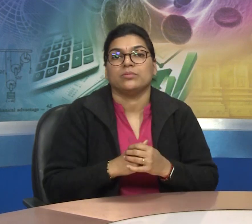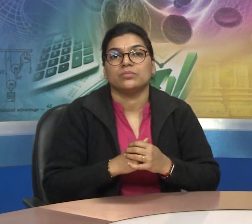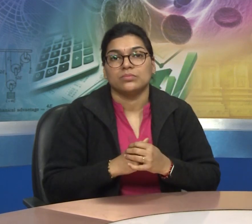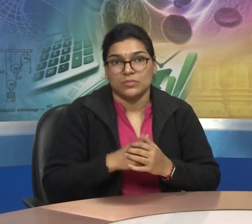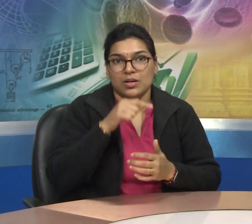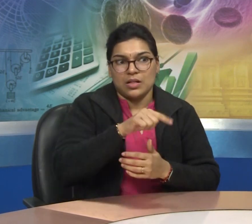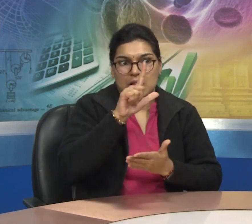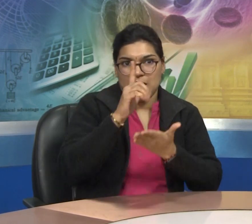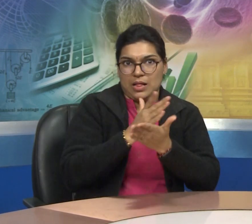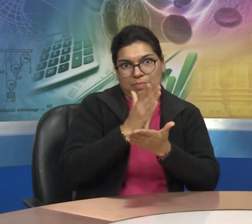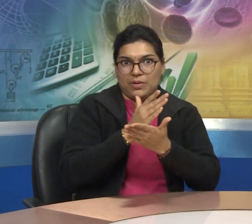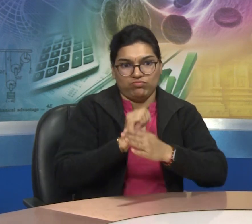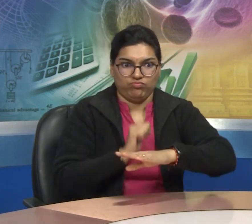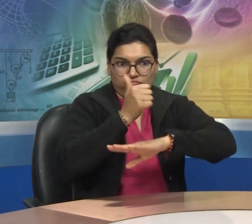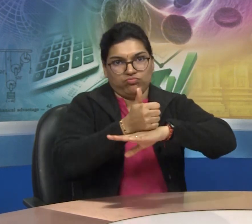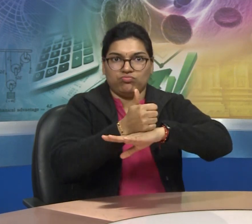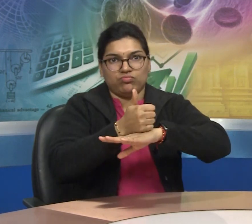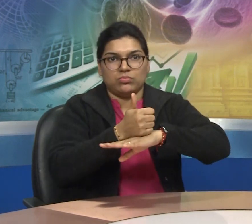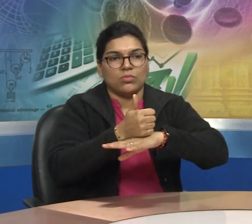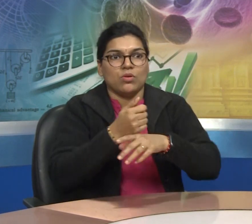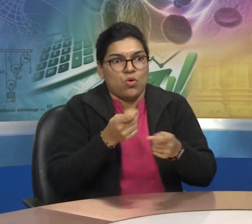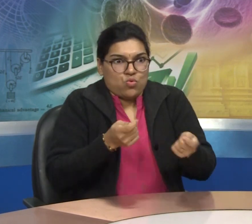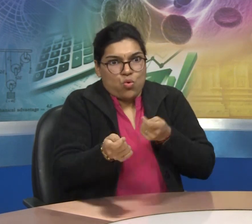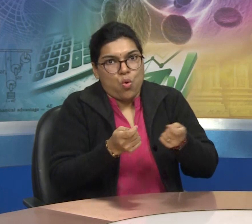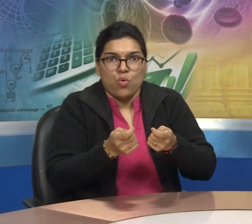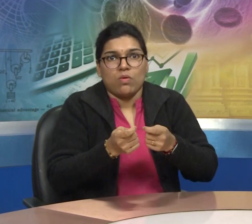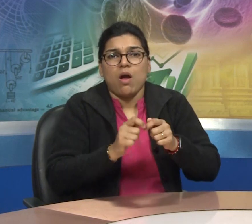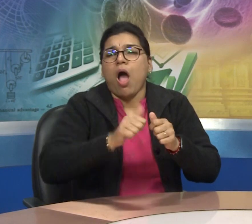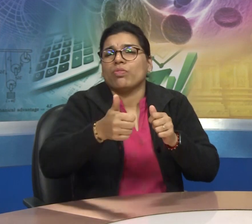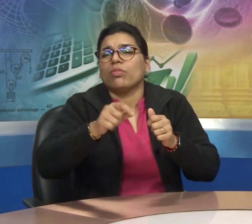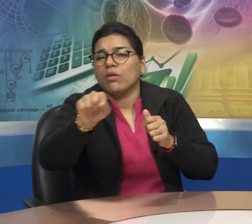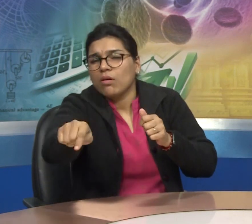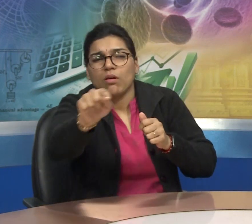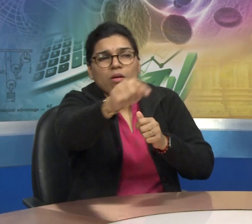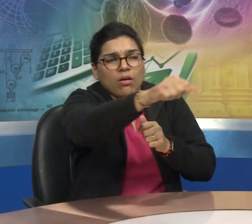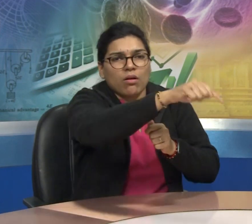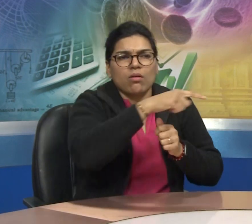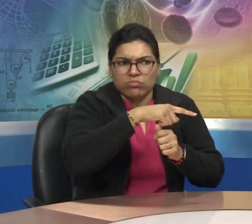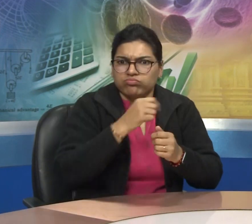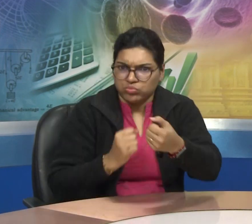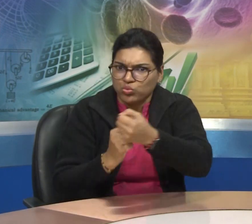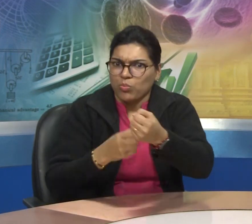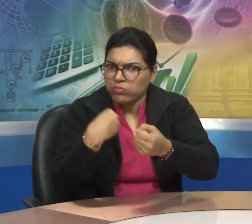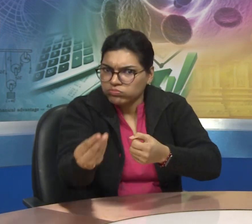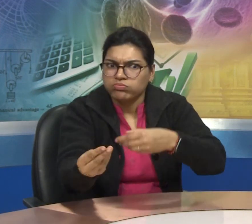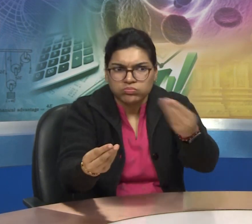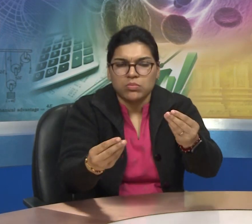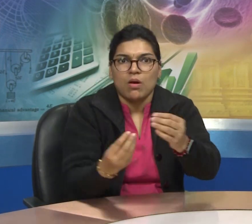Fifth law of the library science says library is a growing